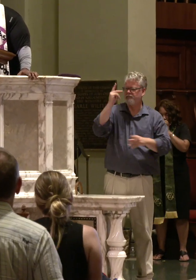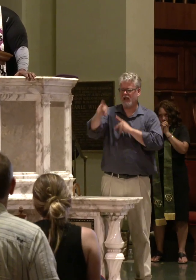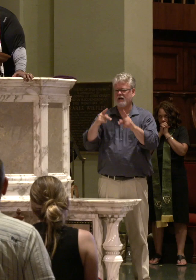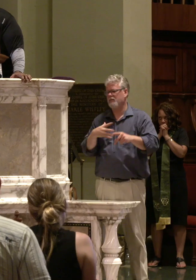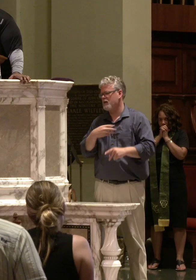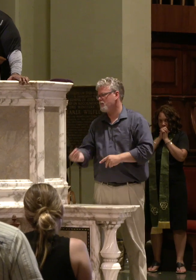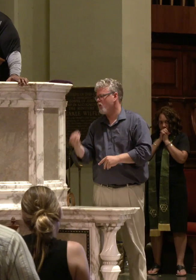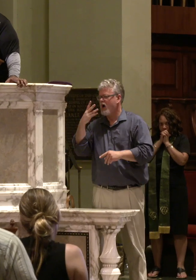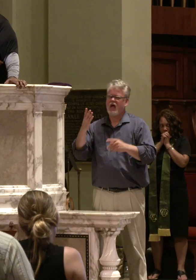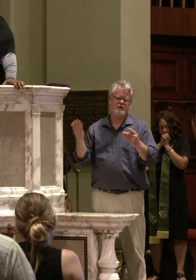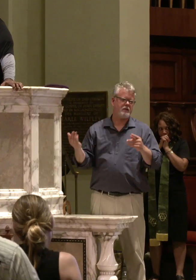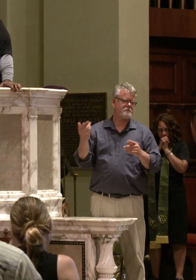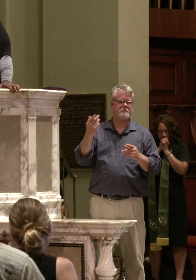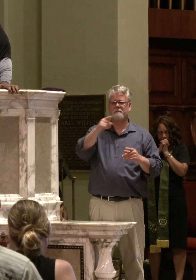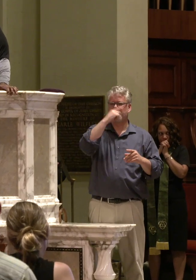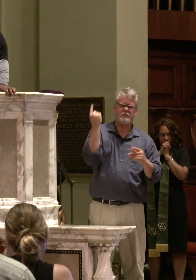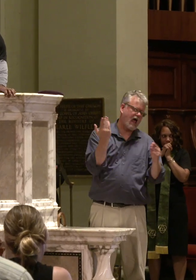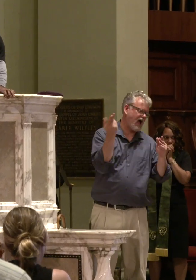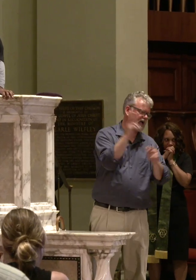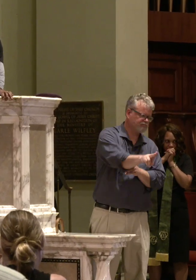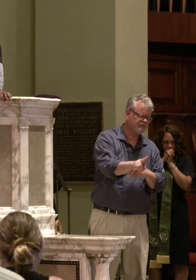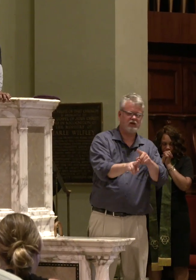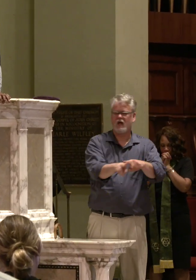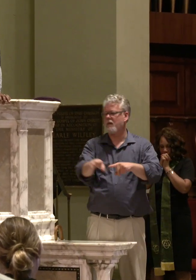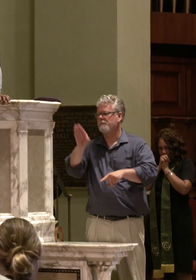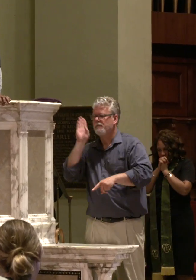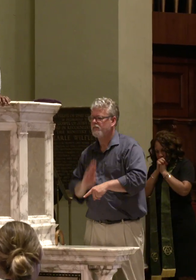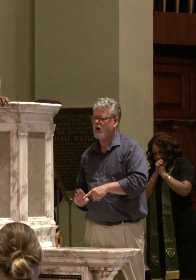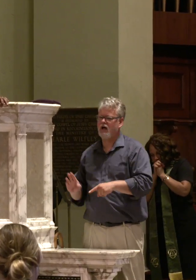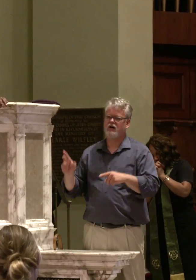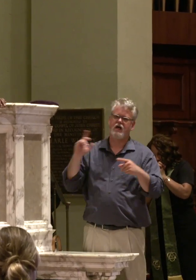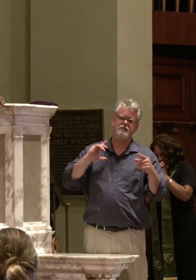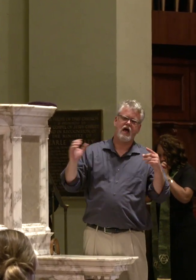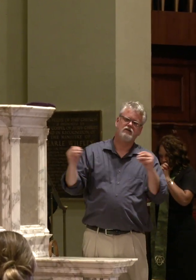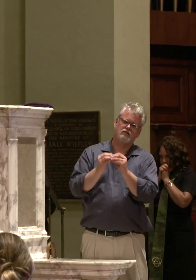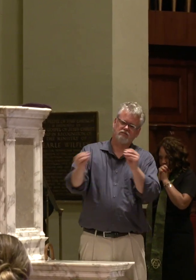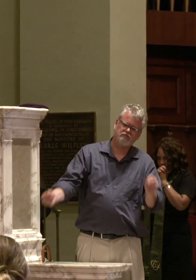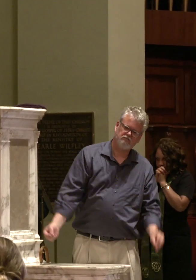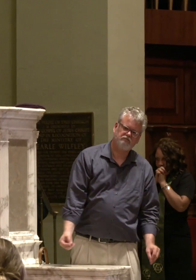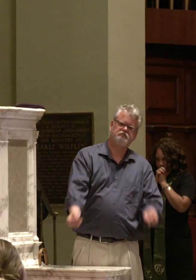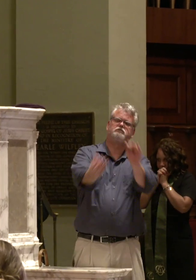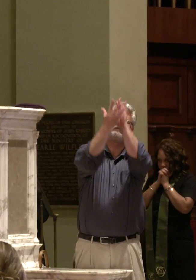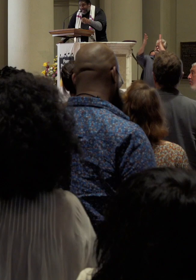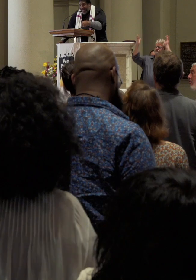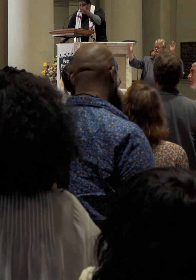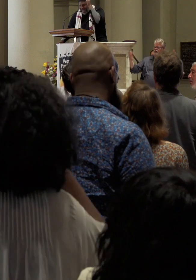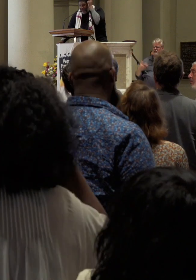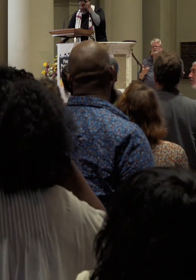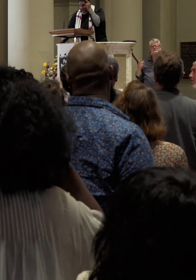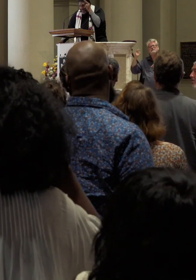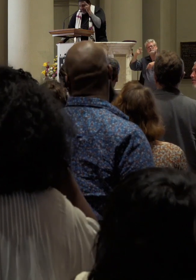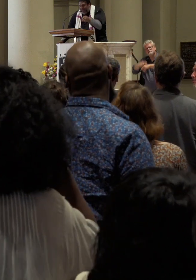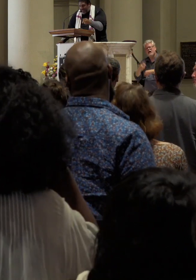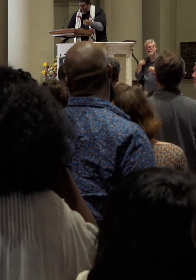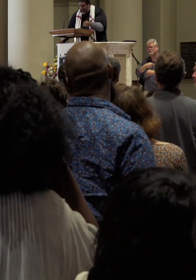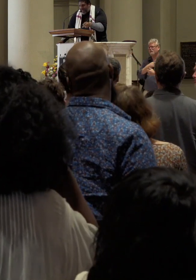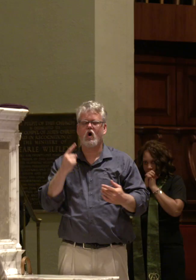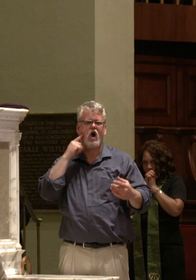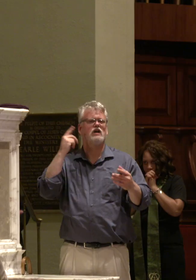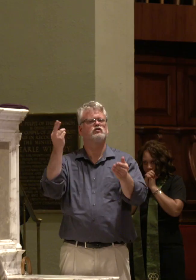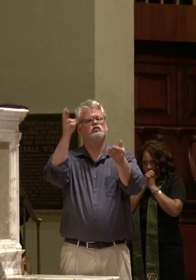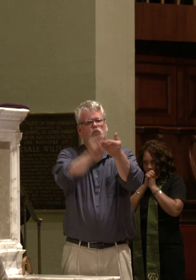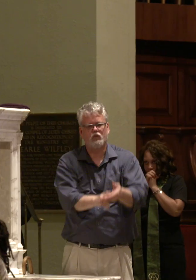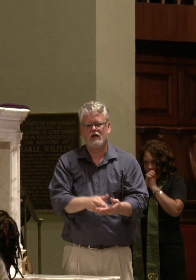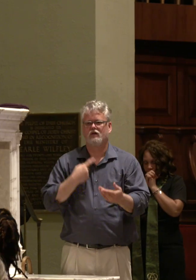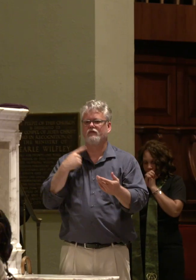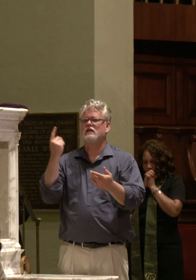people, against brown people. I'm tired of the legal battles. It's time for us to mobilize. It's time for us to register.